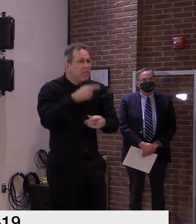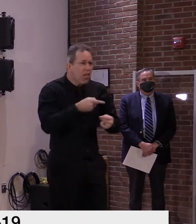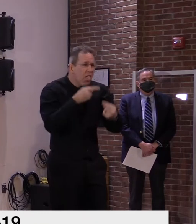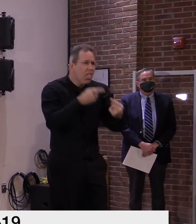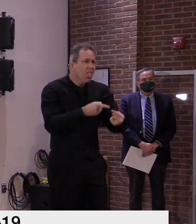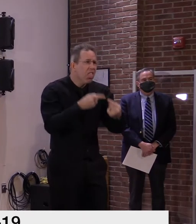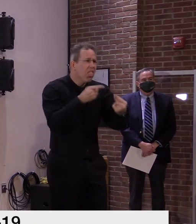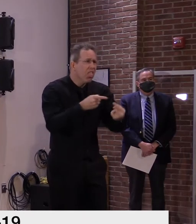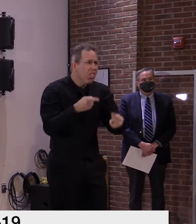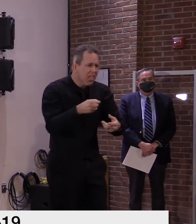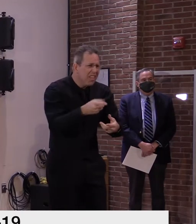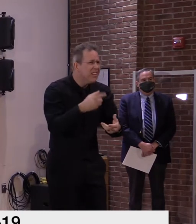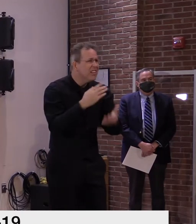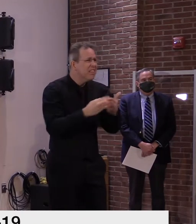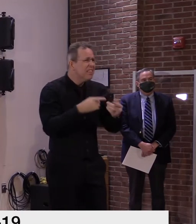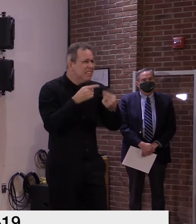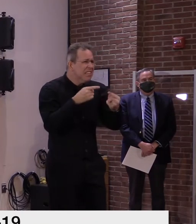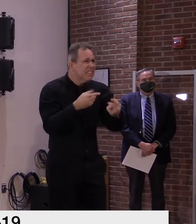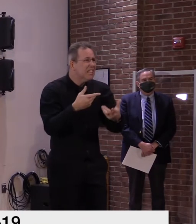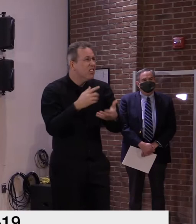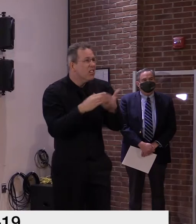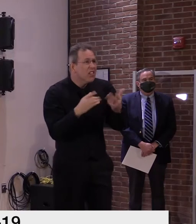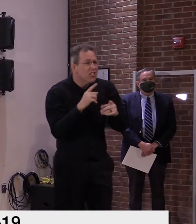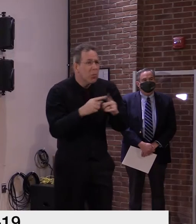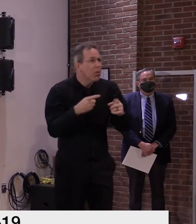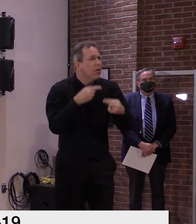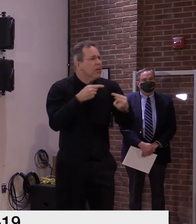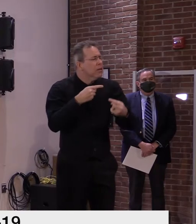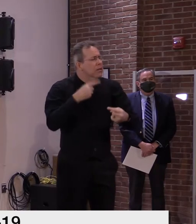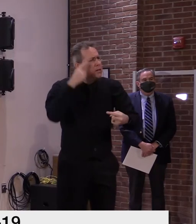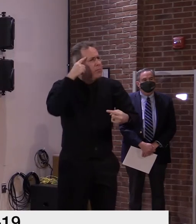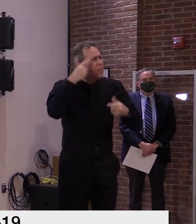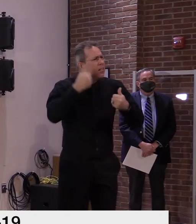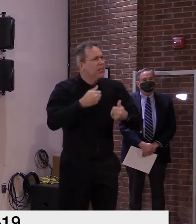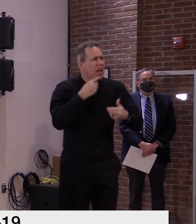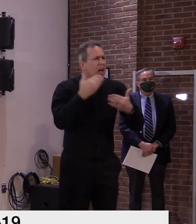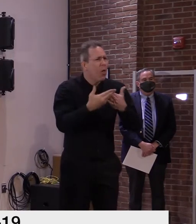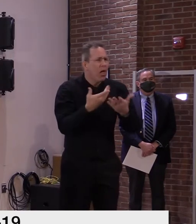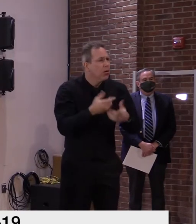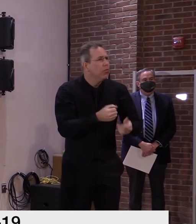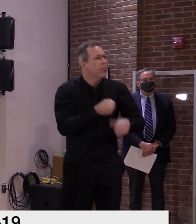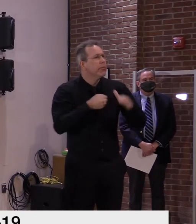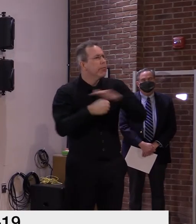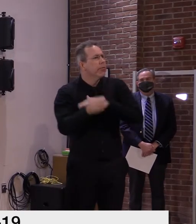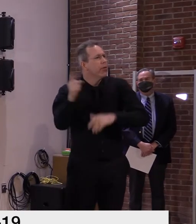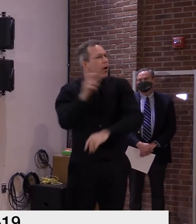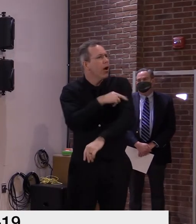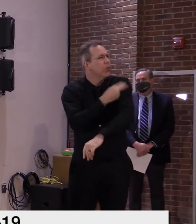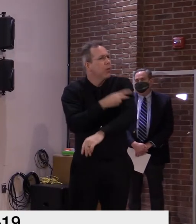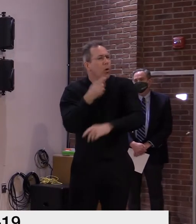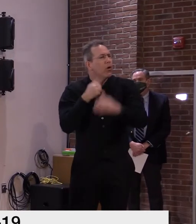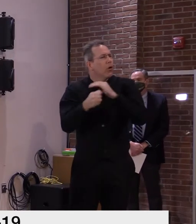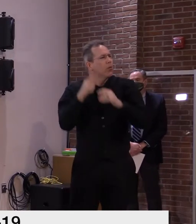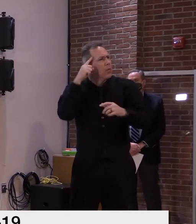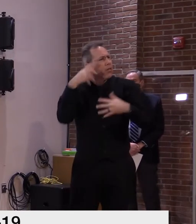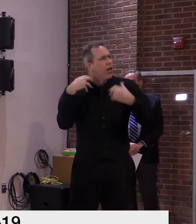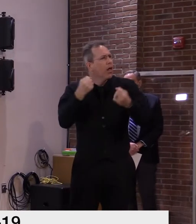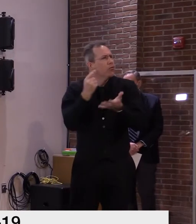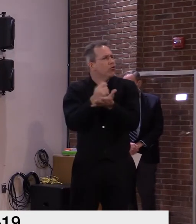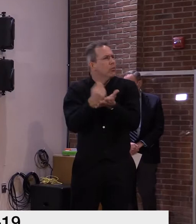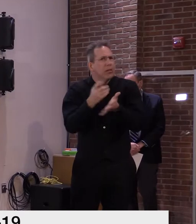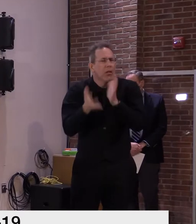up in our emergency departments. Additionally, the increased demand on our mental health system is making it difficult to meet the